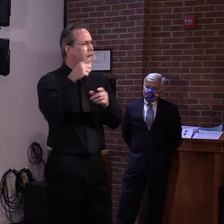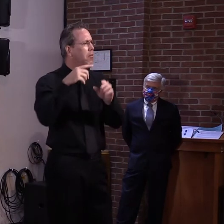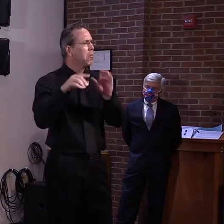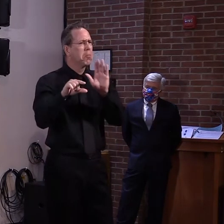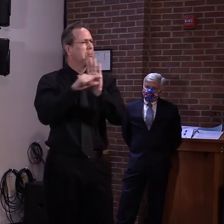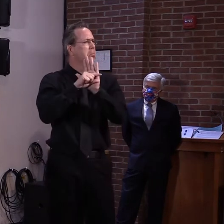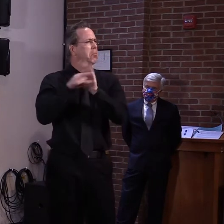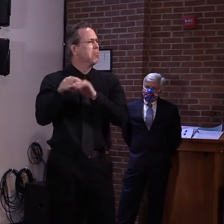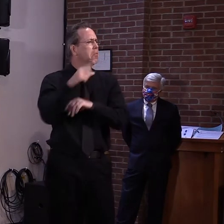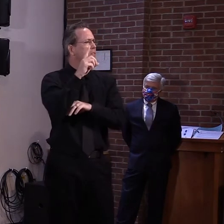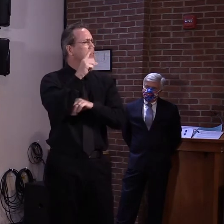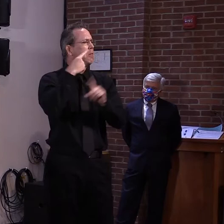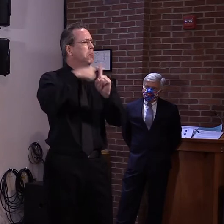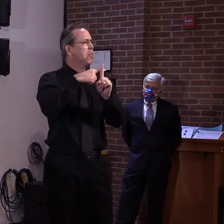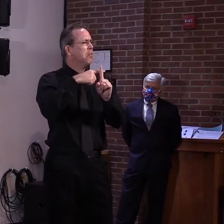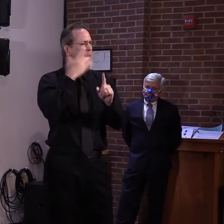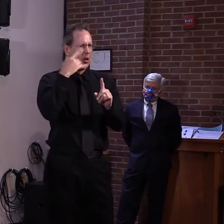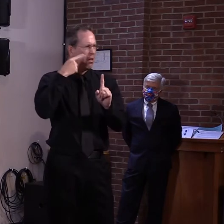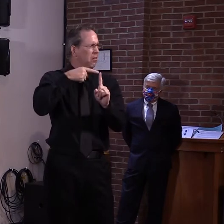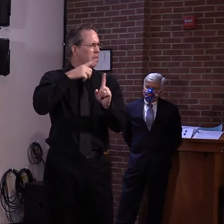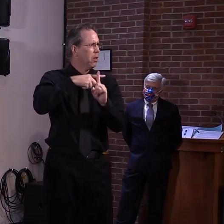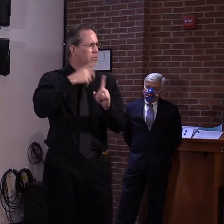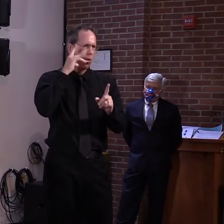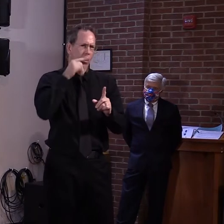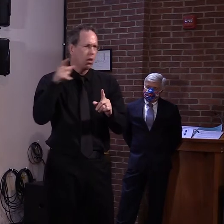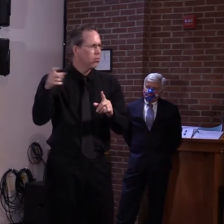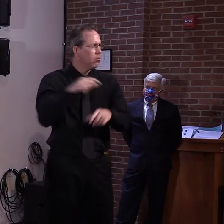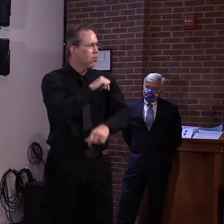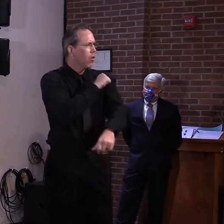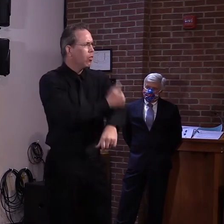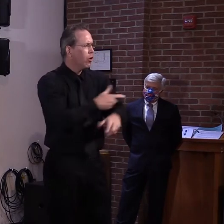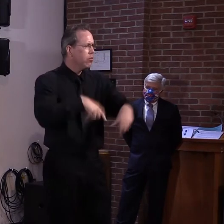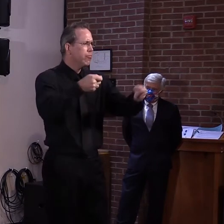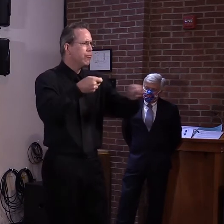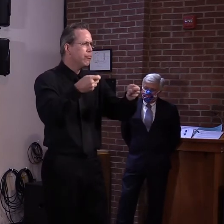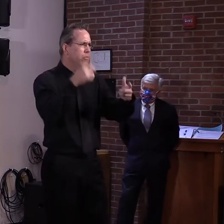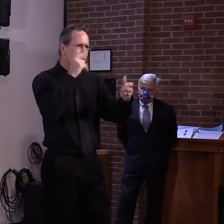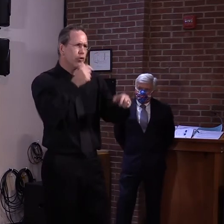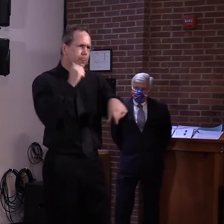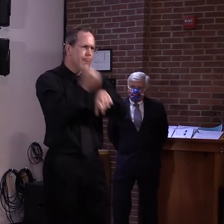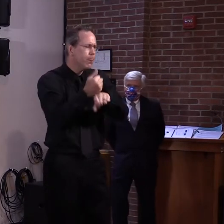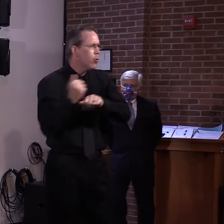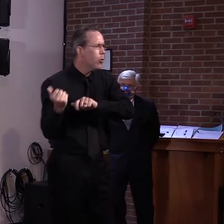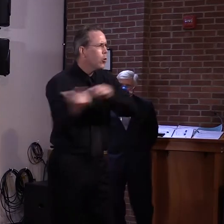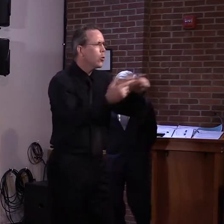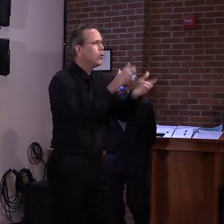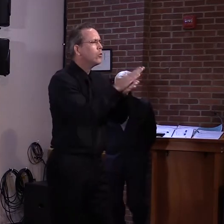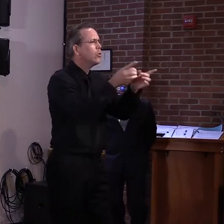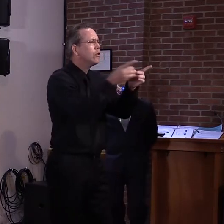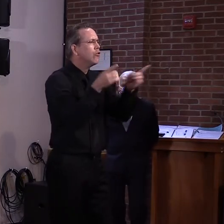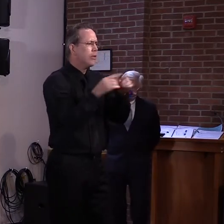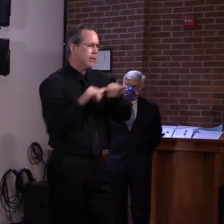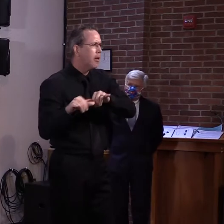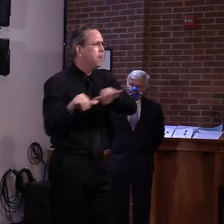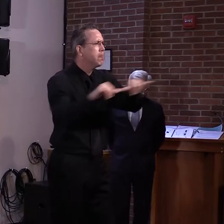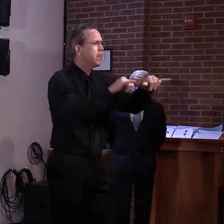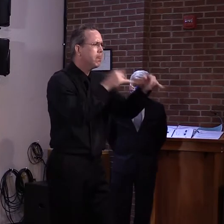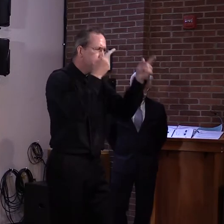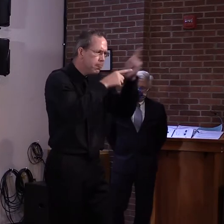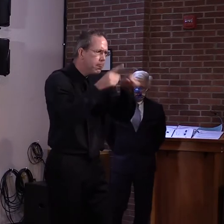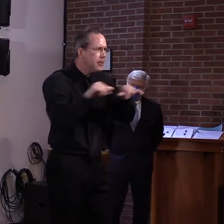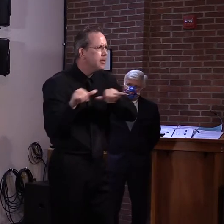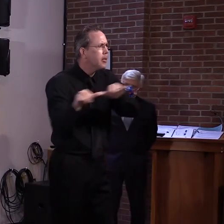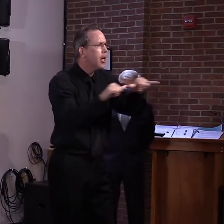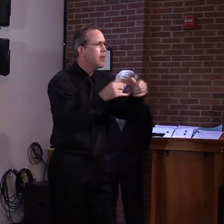maybe have a stronger hand in telling districts how many days they were going to have to be open, as opposed to just